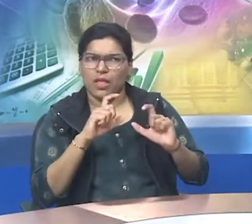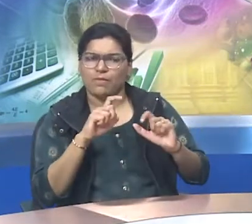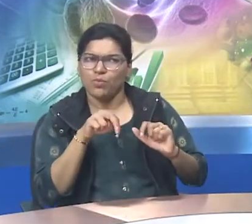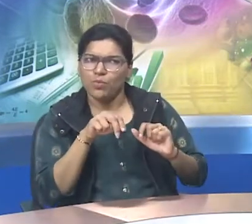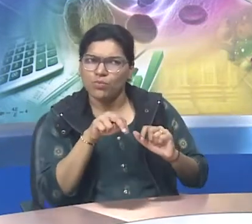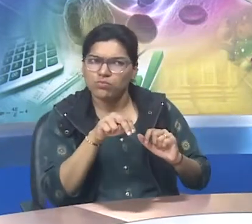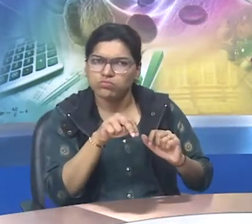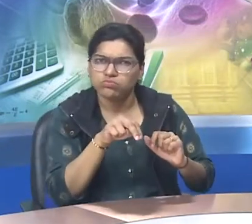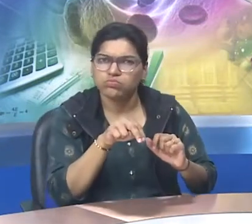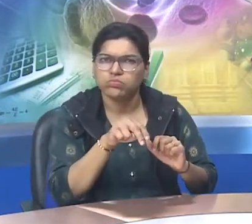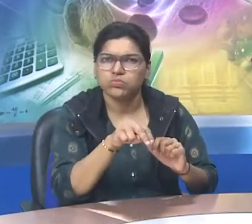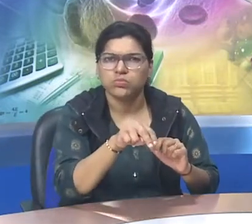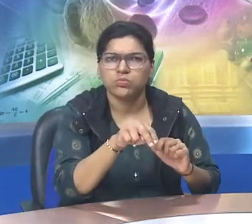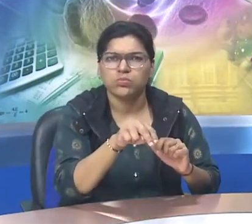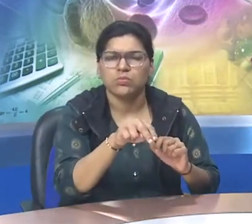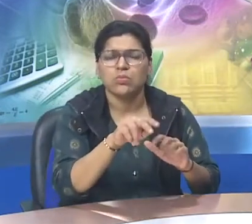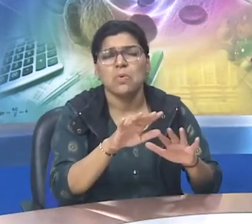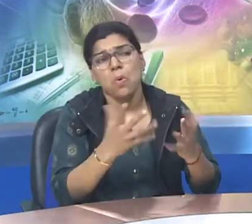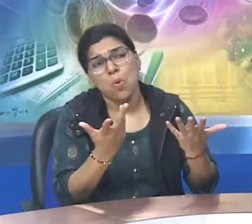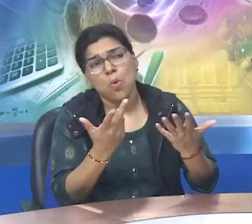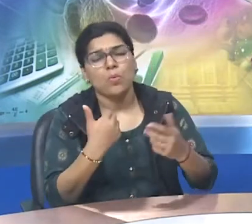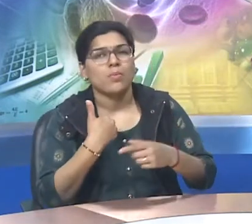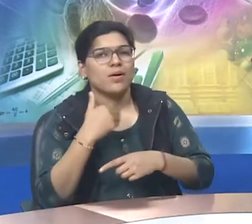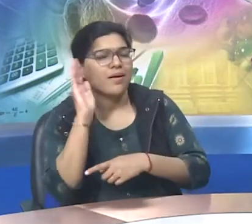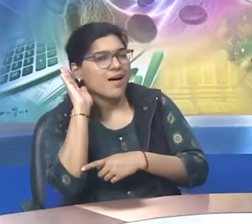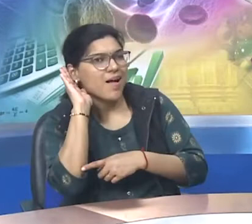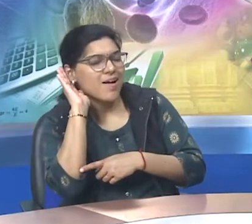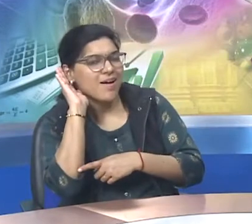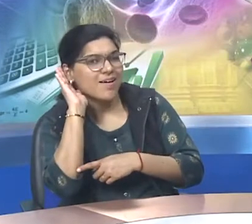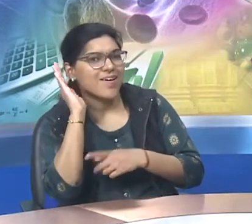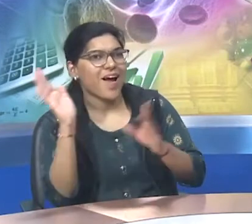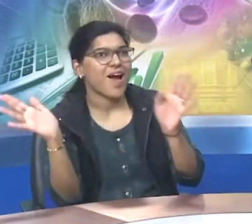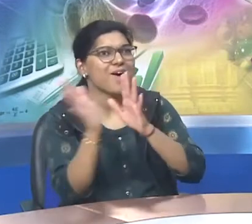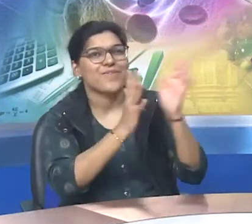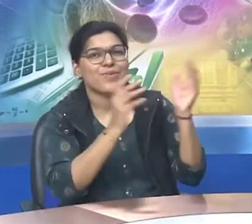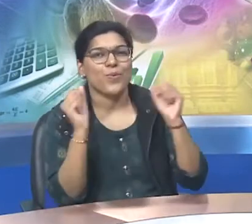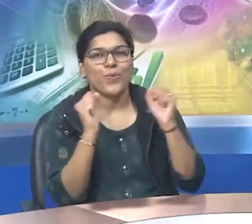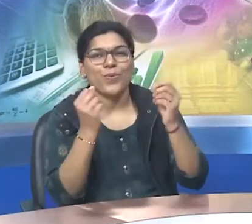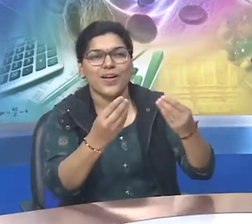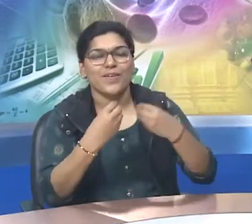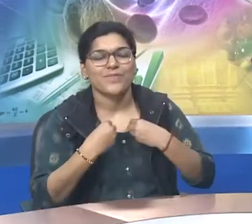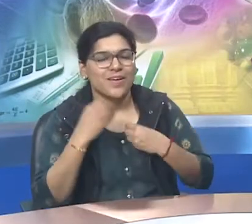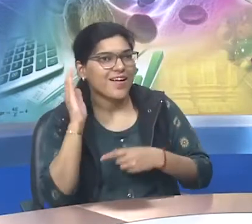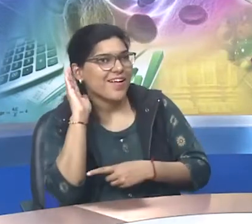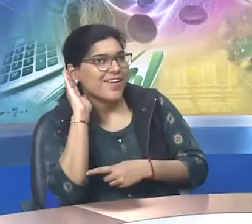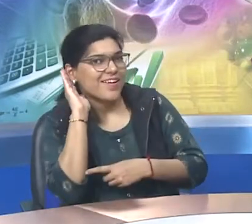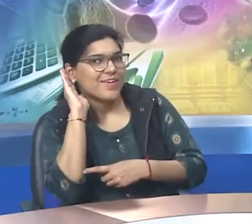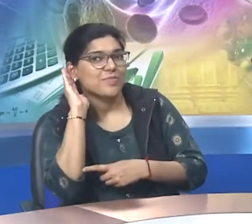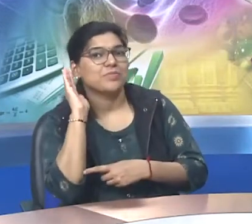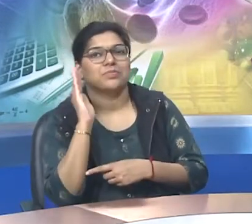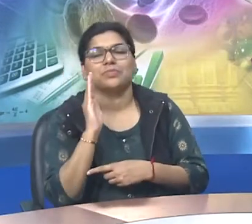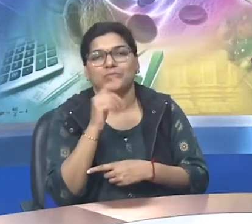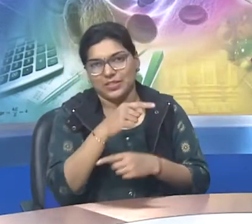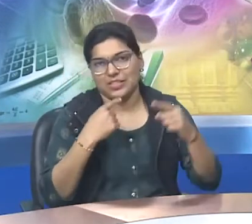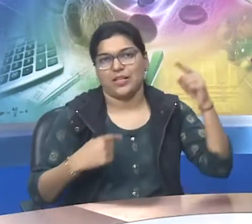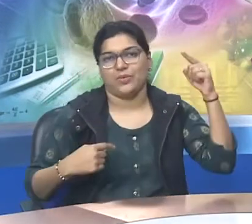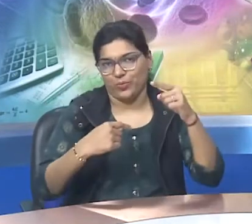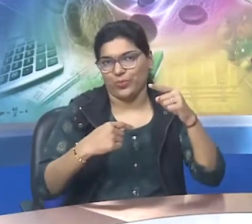How often I think of going there to peer through blind eyes of windows, or just listen to the